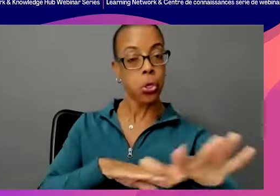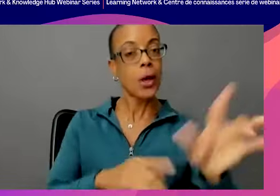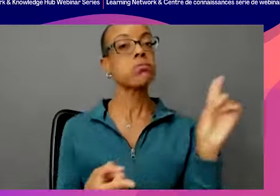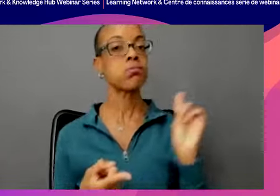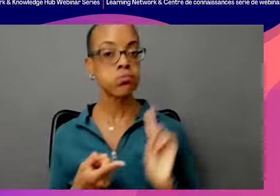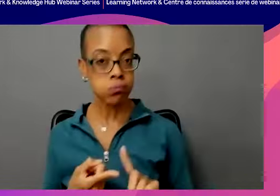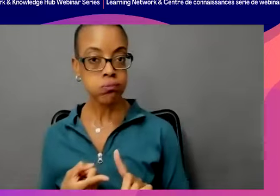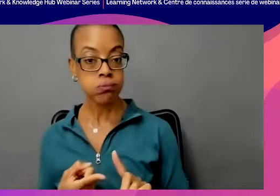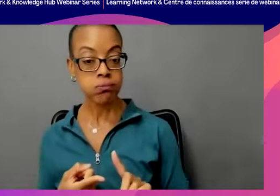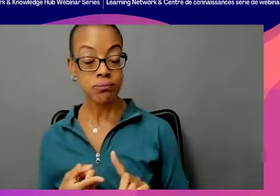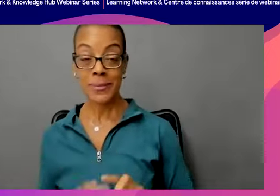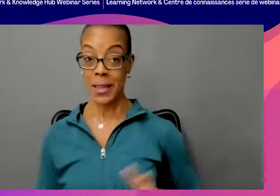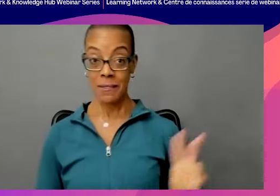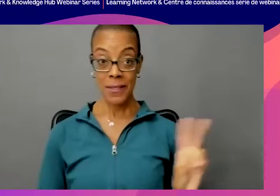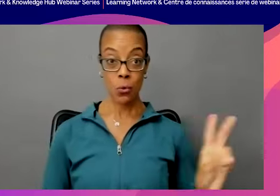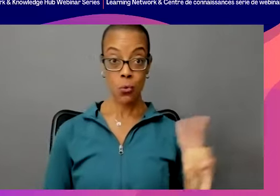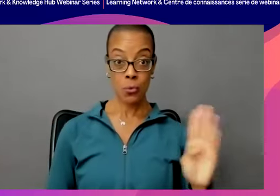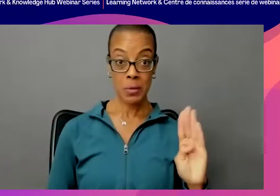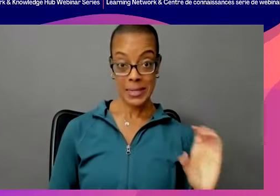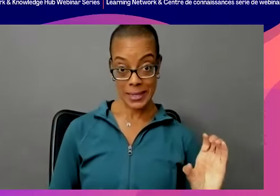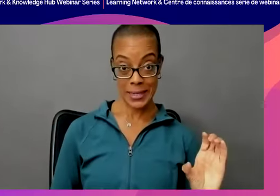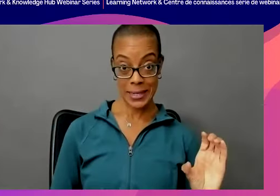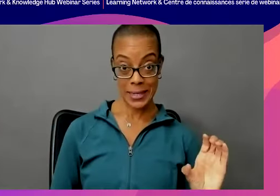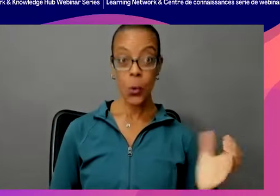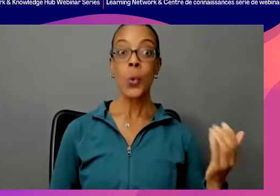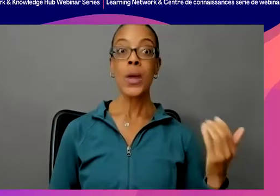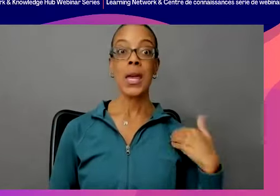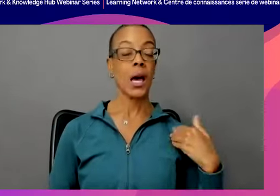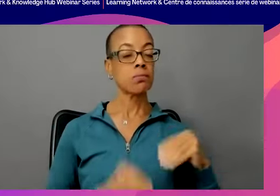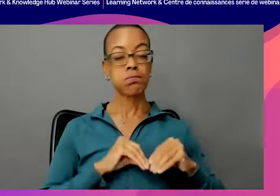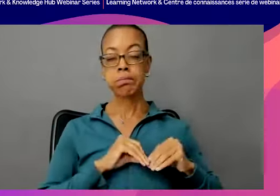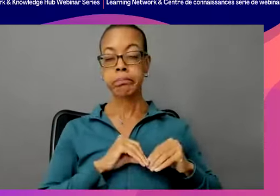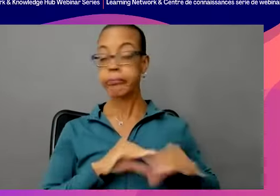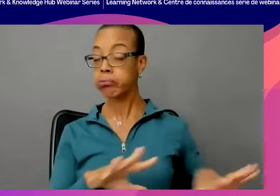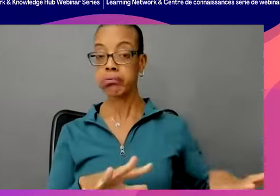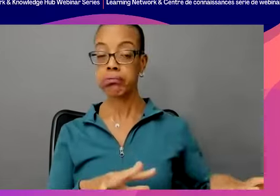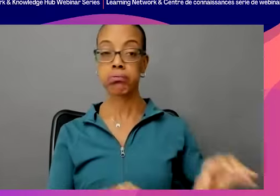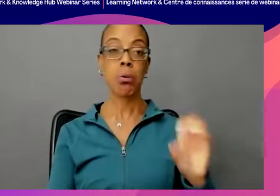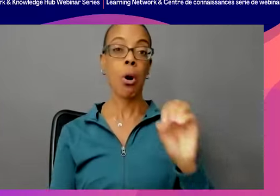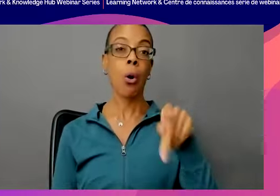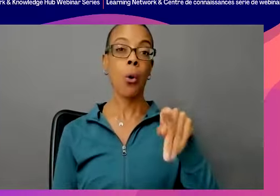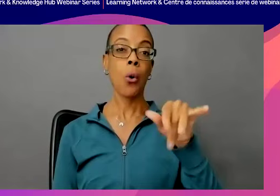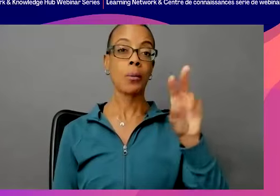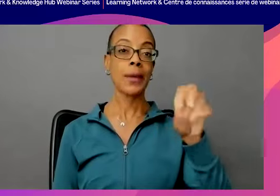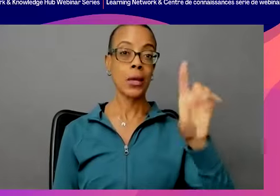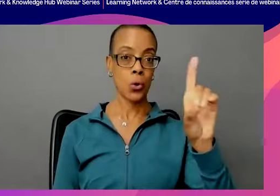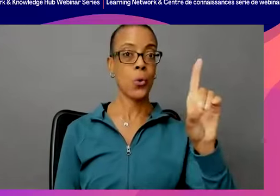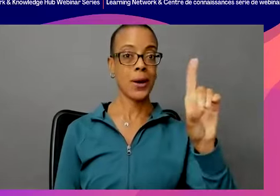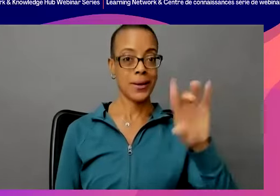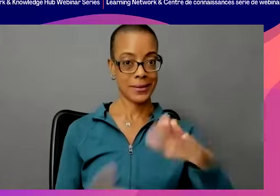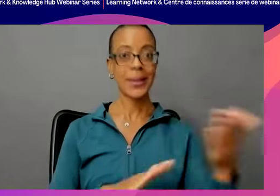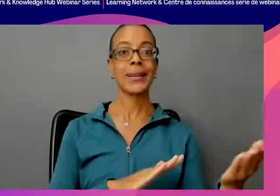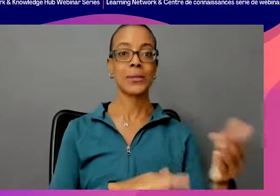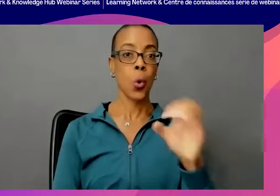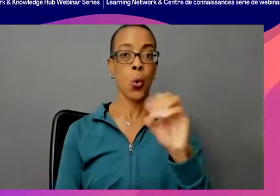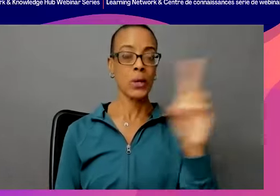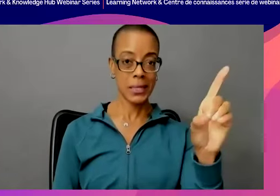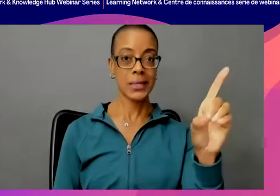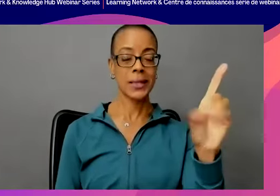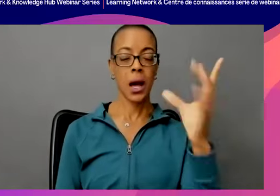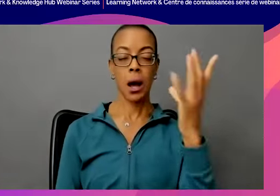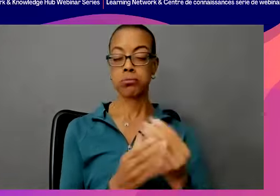In Vancouver, we currently have an epidemic of opioid overdose deaths, and this is from